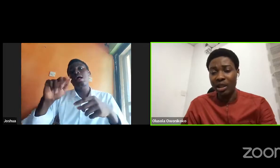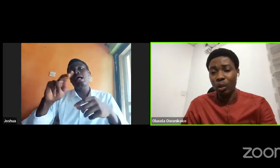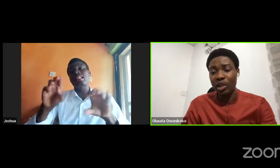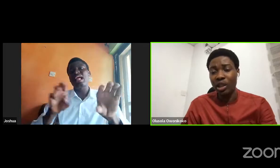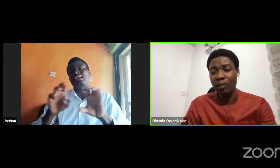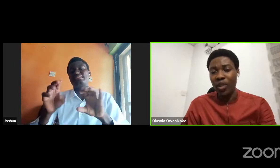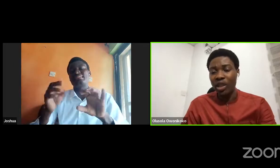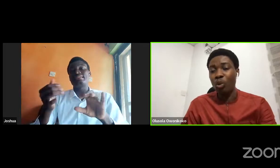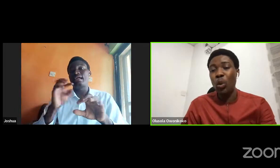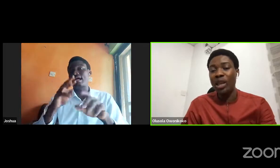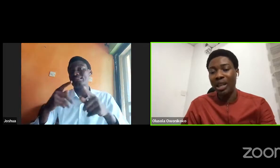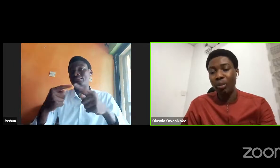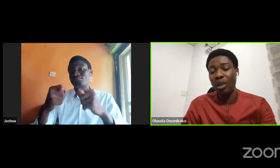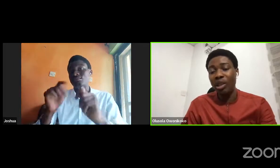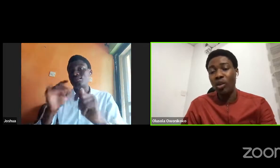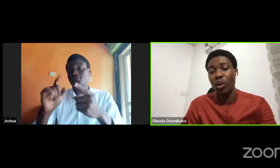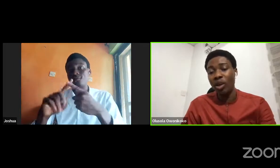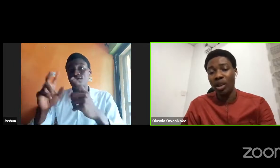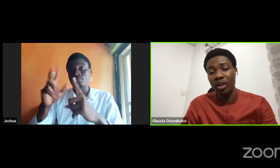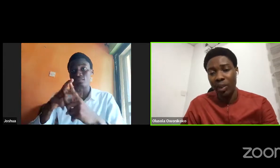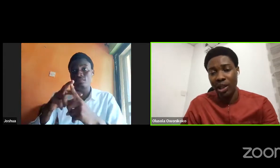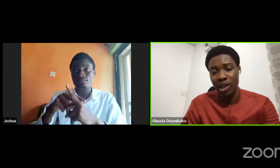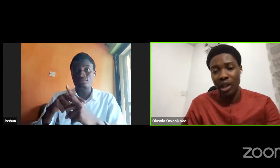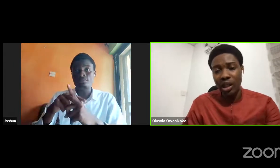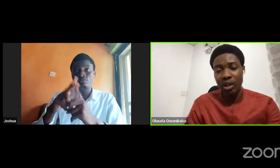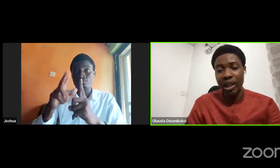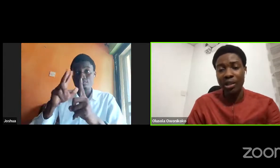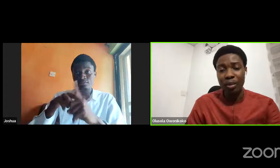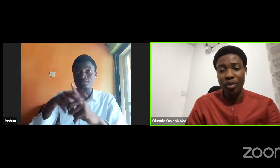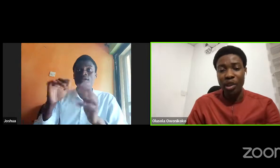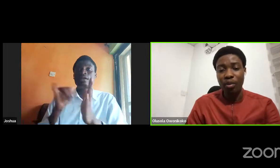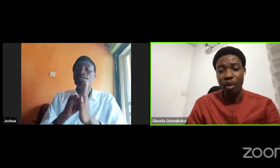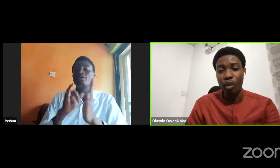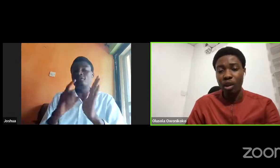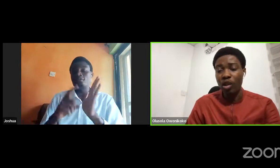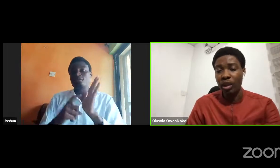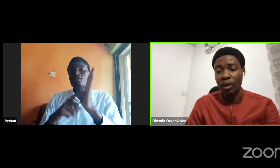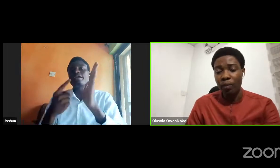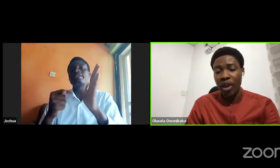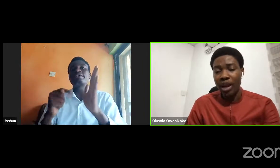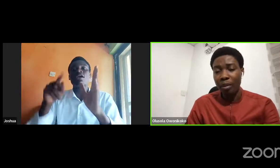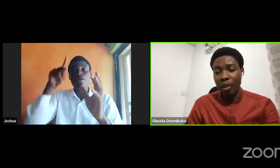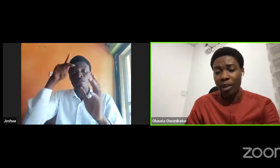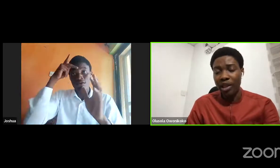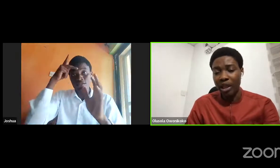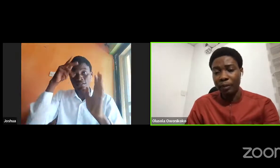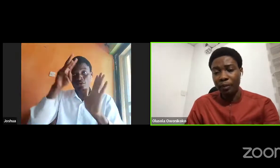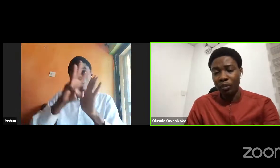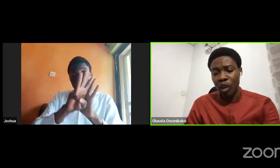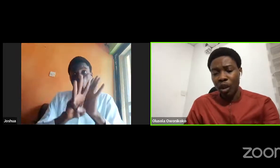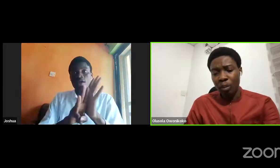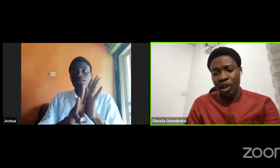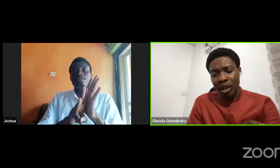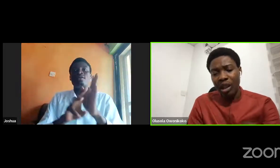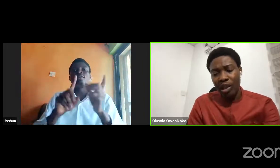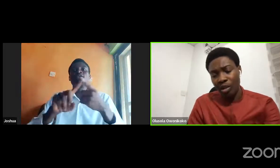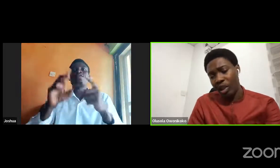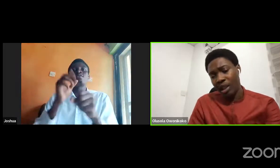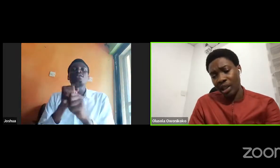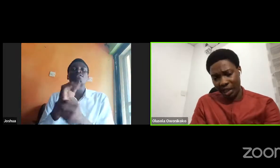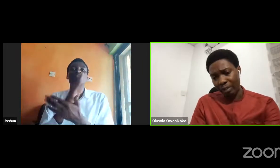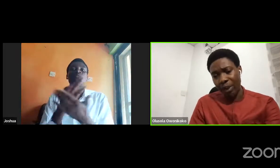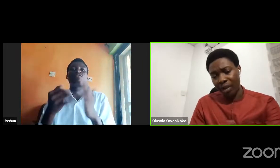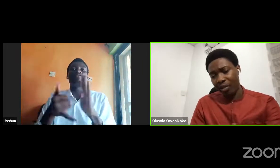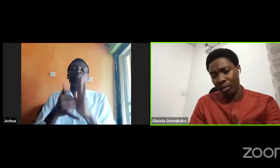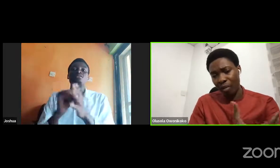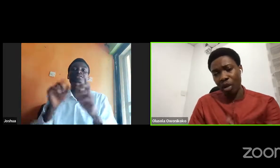large extent what the will and the political will of the government to get some of this framework done and implemented. But I would like to